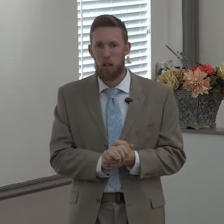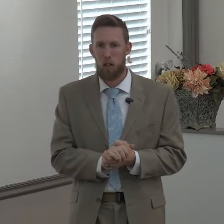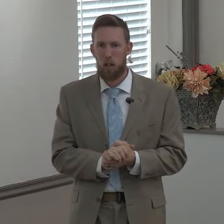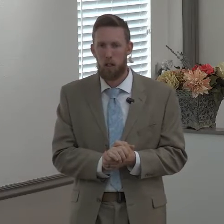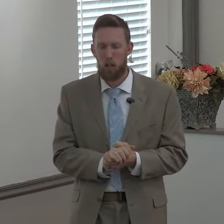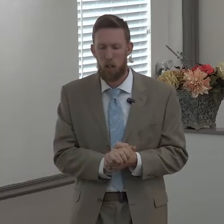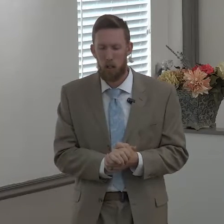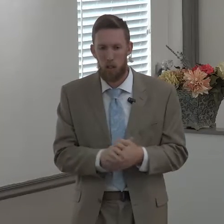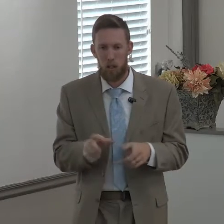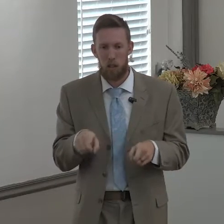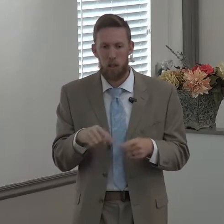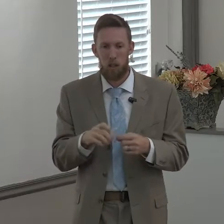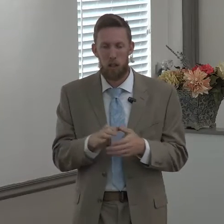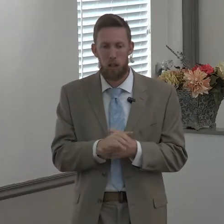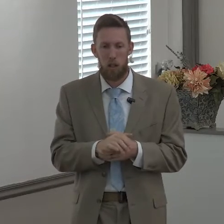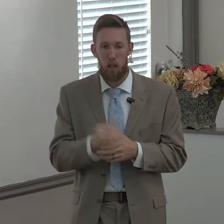the